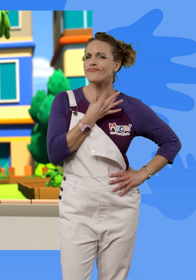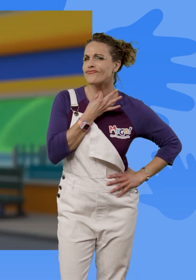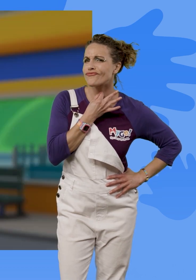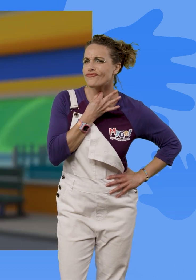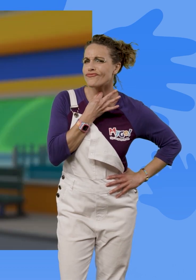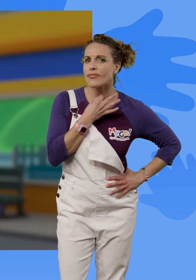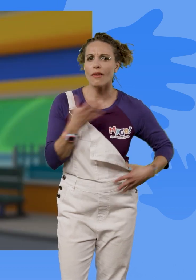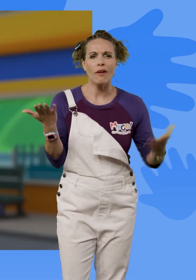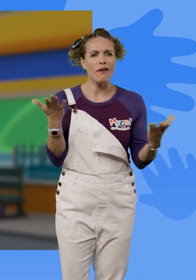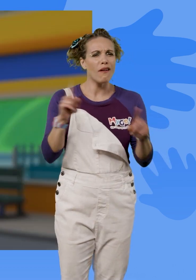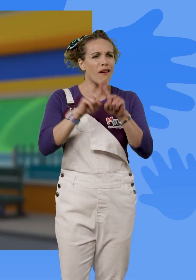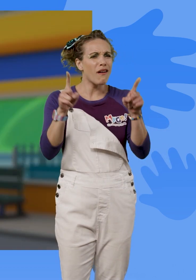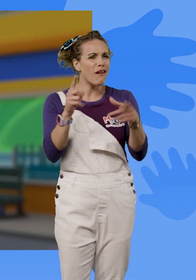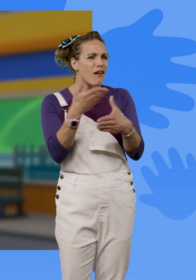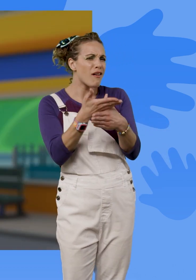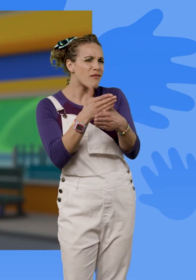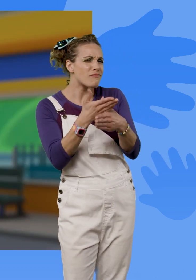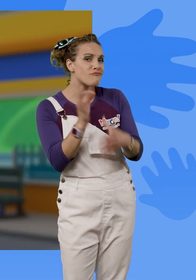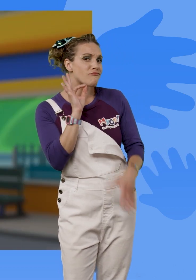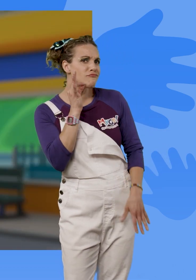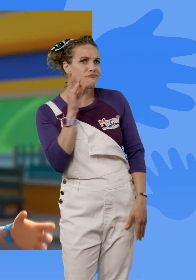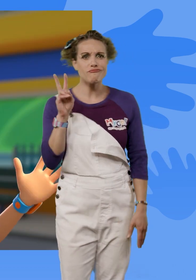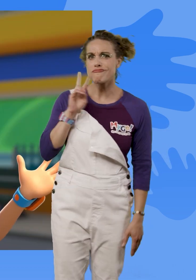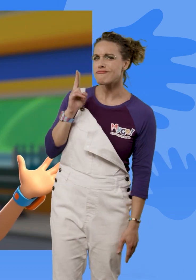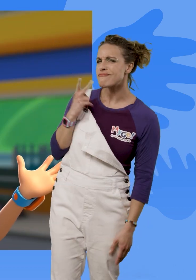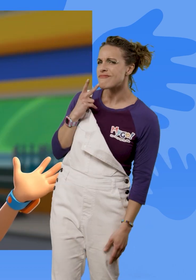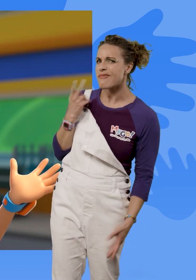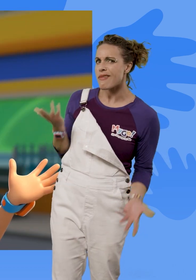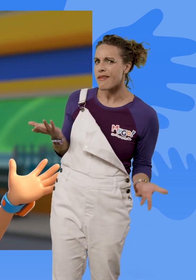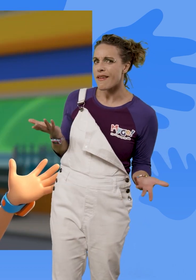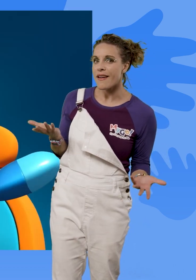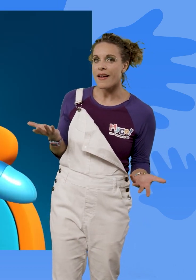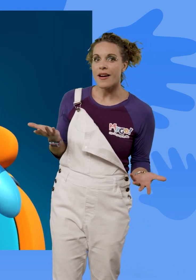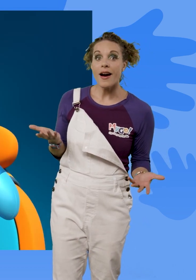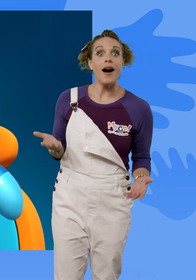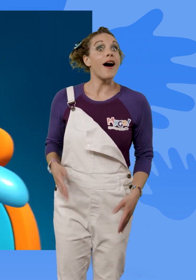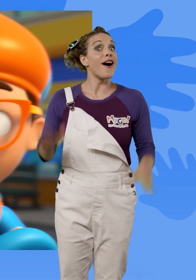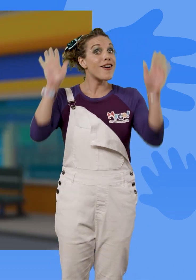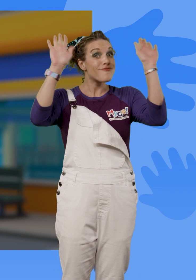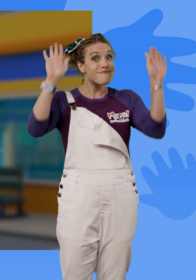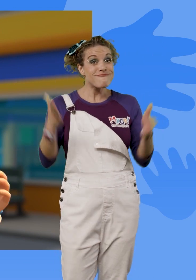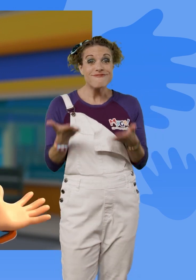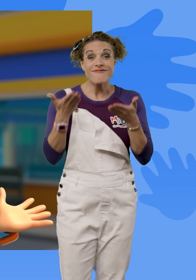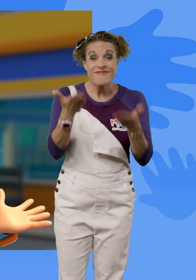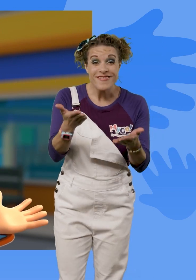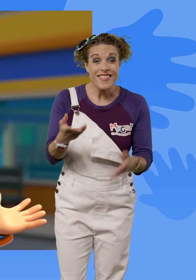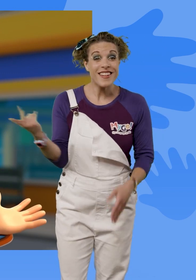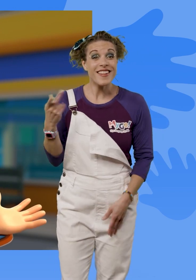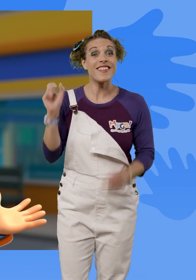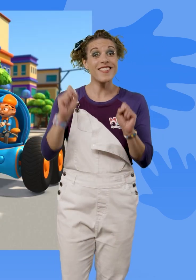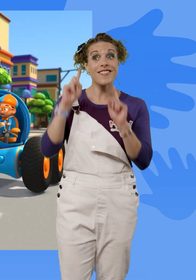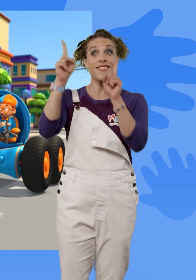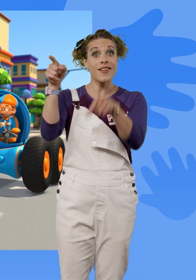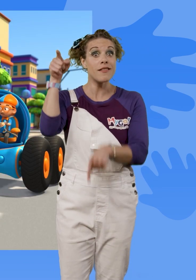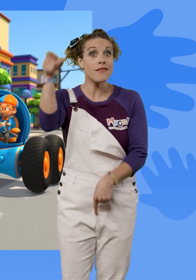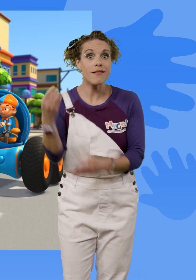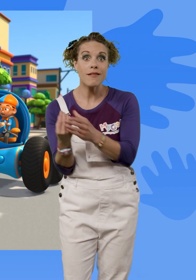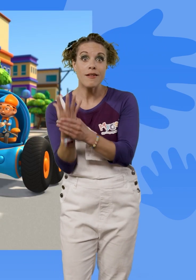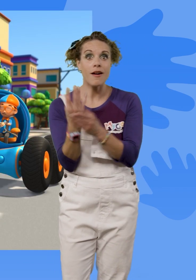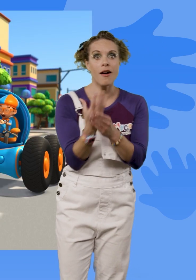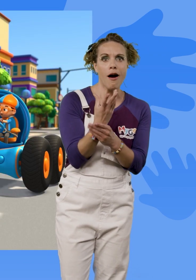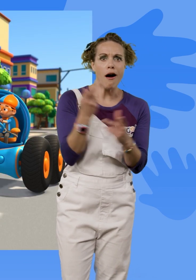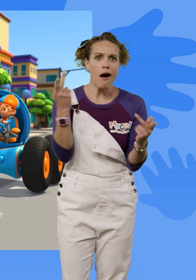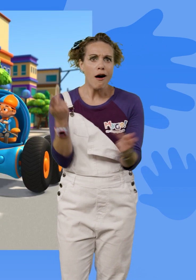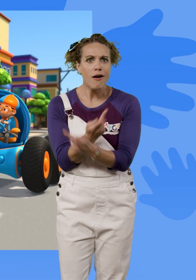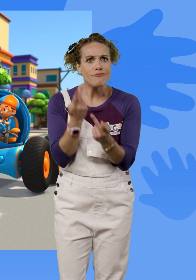I wonder, what's the difference between fruits and vegetables? Super suggestion! We'll go